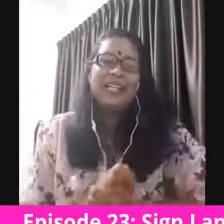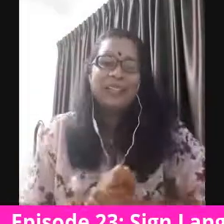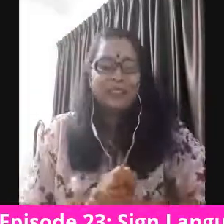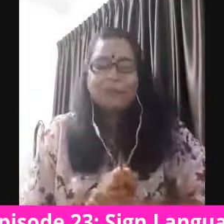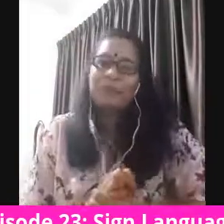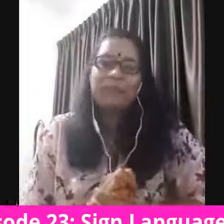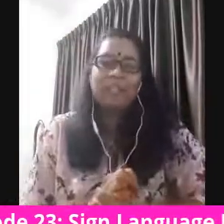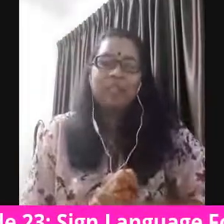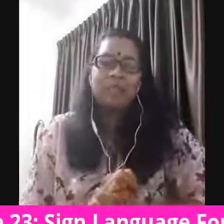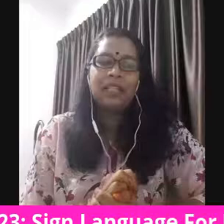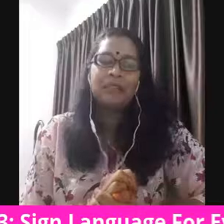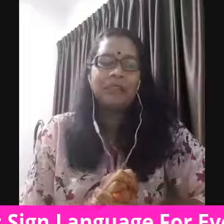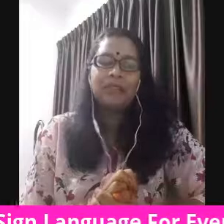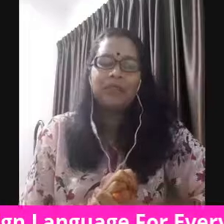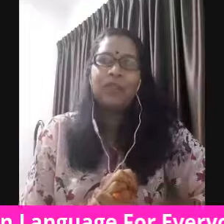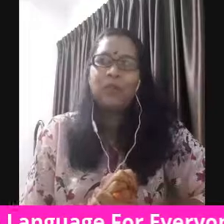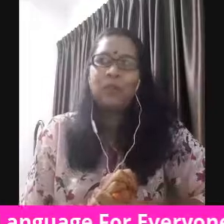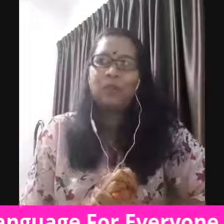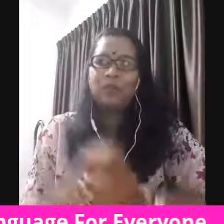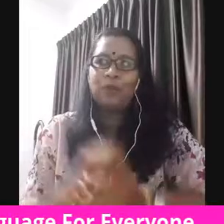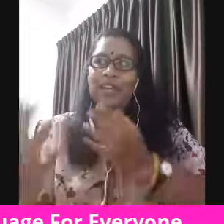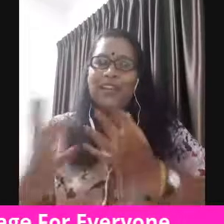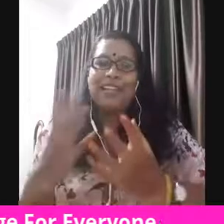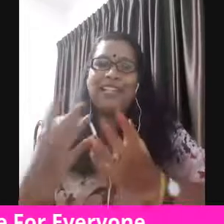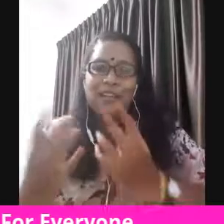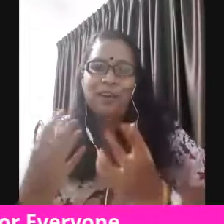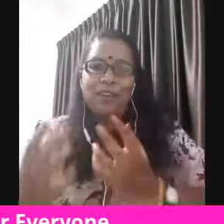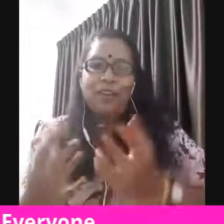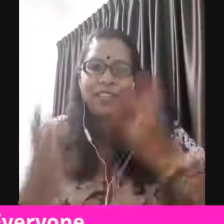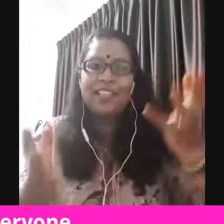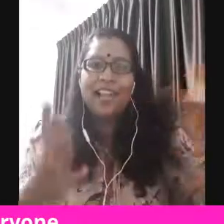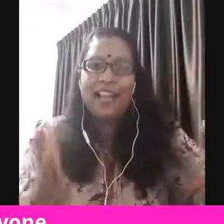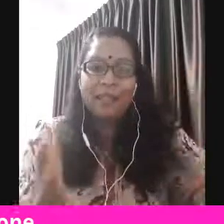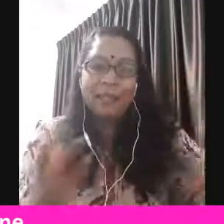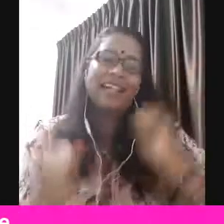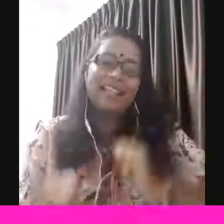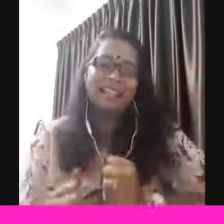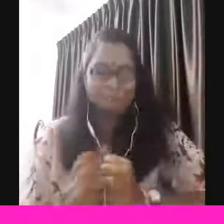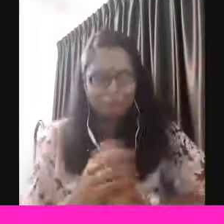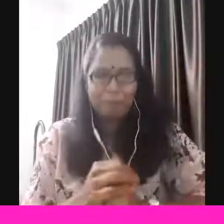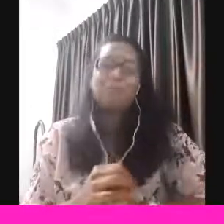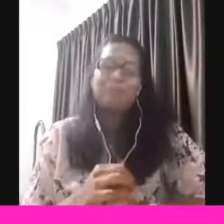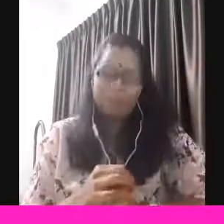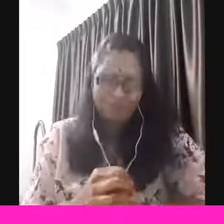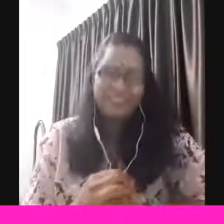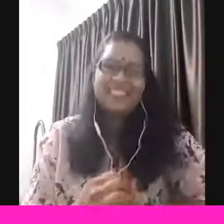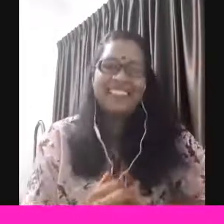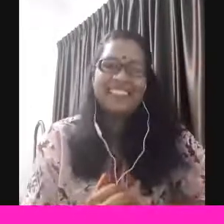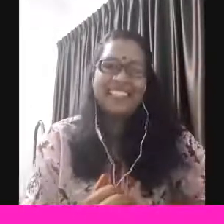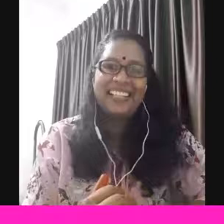Mhm. All but right. All we right. know from their reaction all, oh, they need help. Reaction. Yeah.